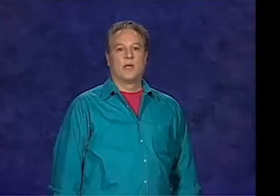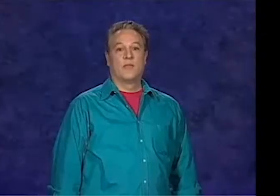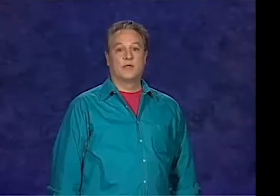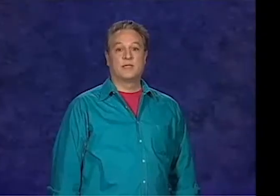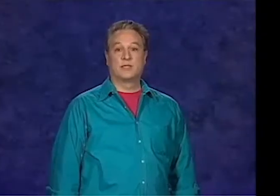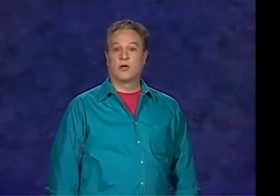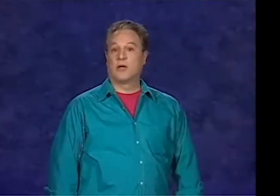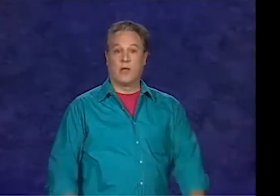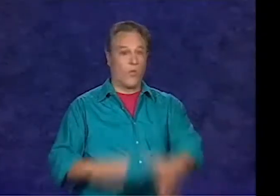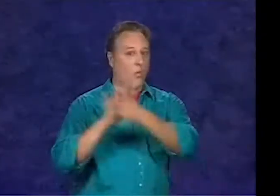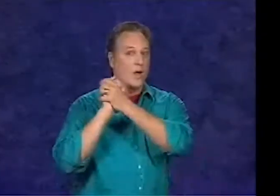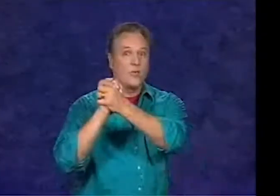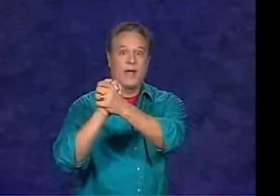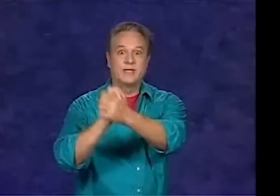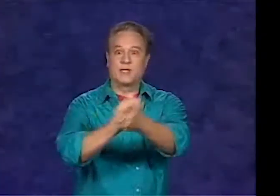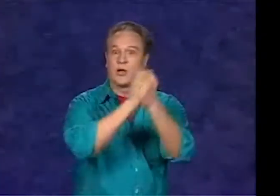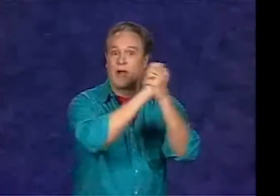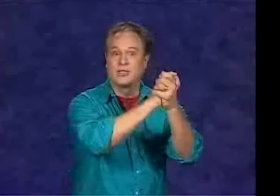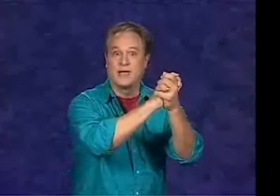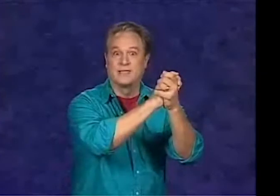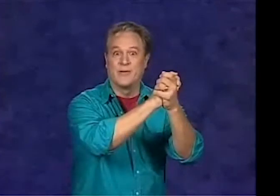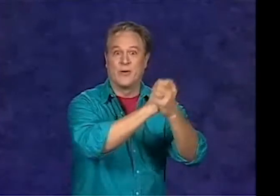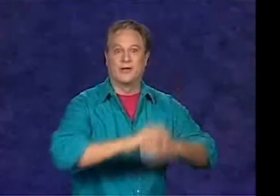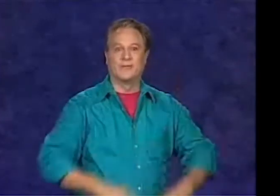This is certainly one way to congratulate someone.